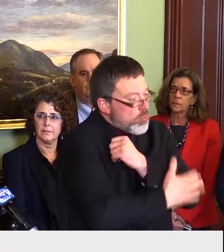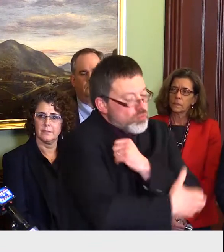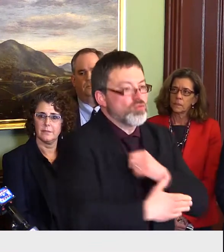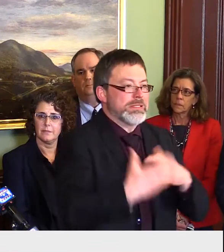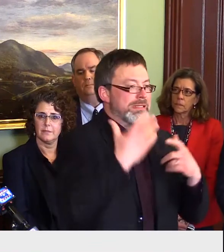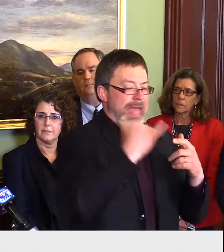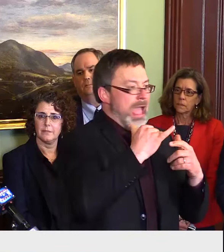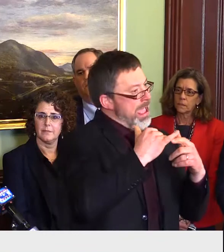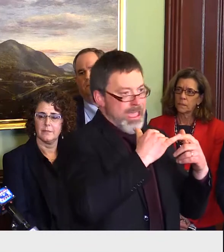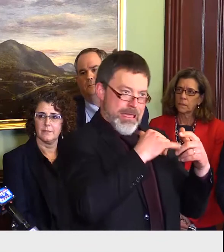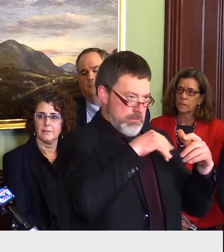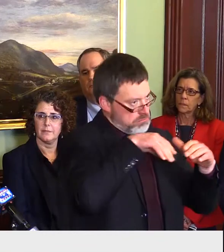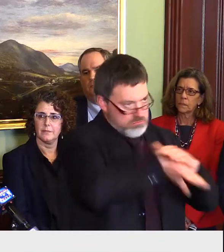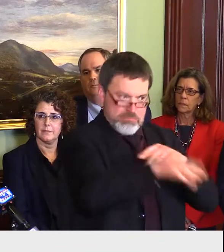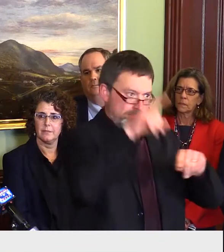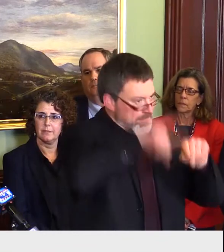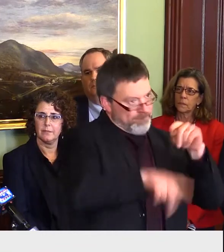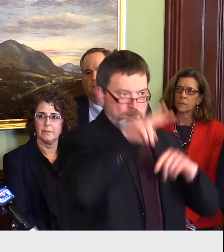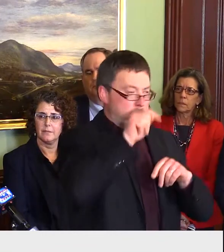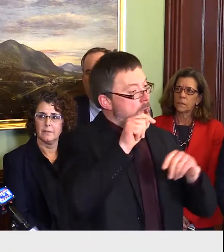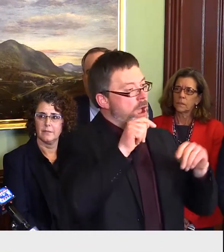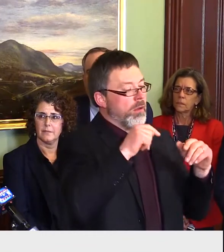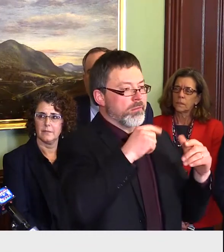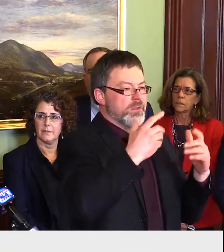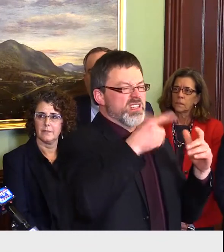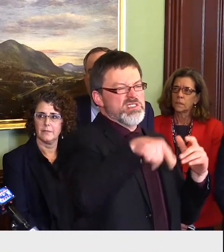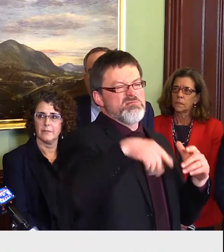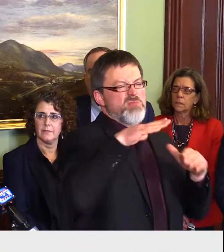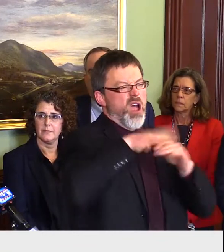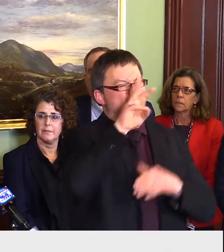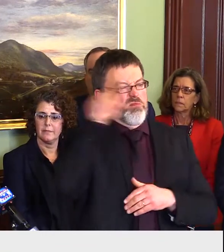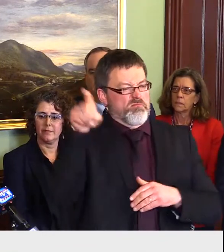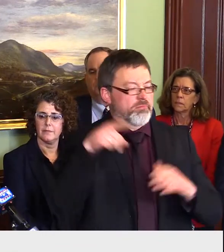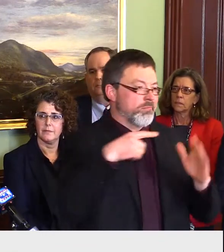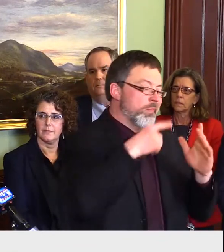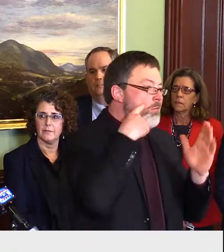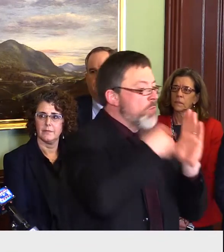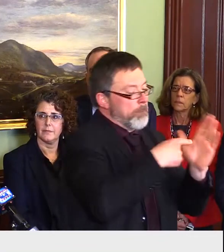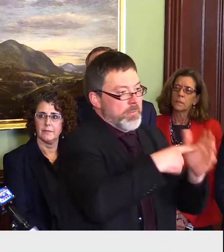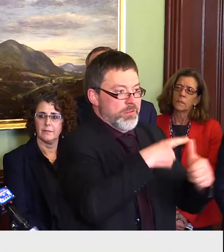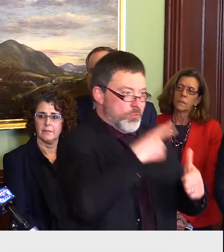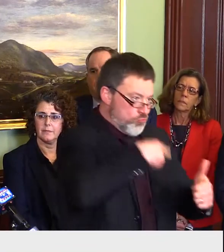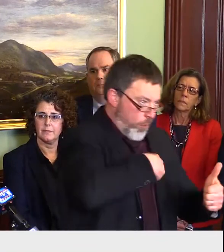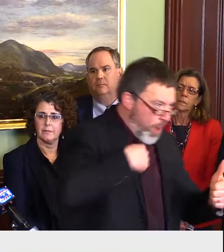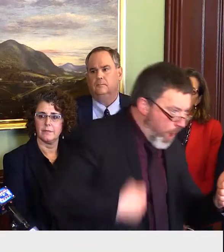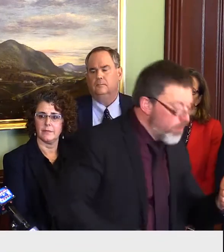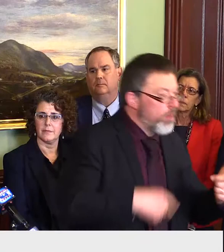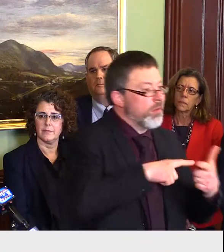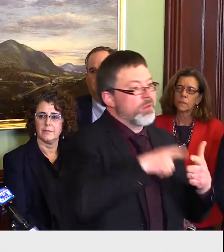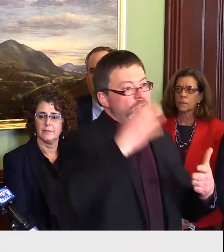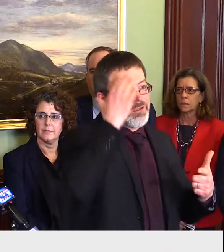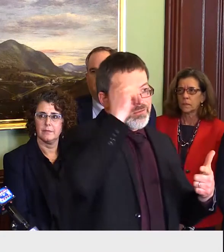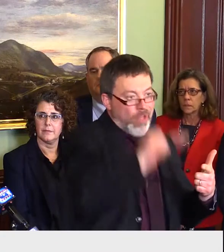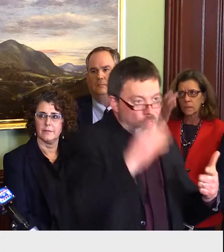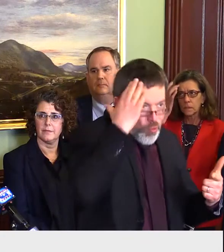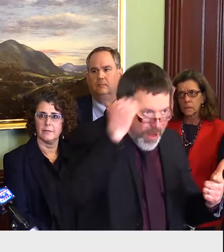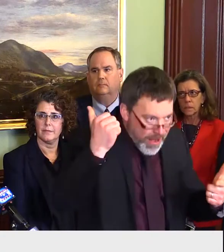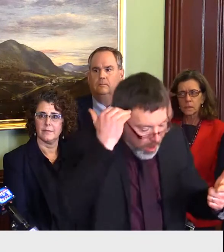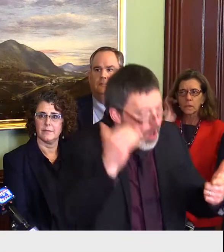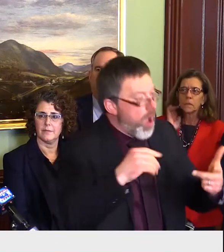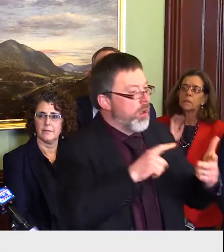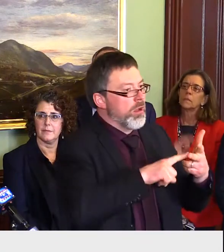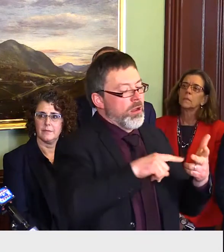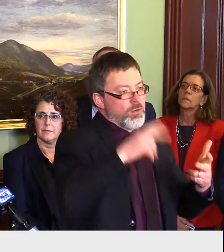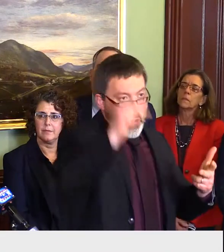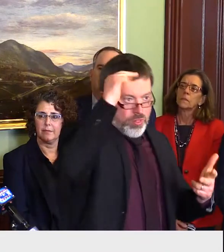monitoring for almost 100 Vermonters. Prior to today, we had tested almost 140